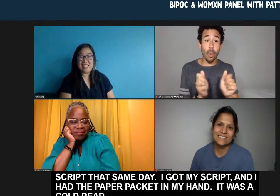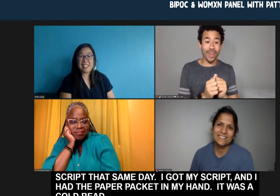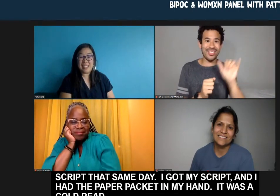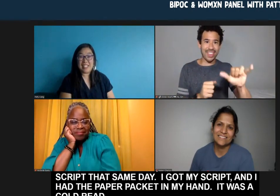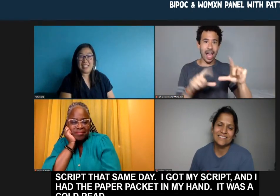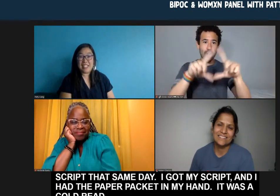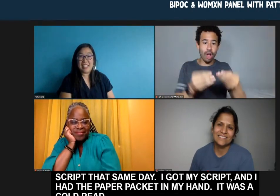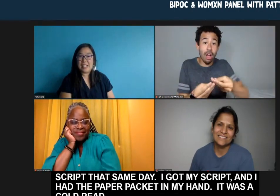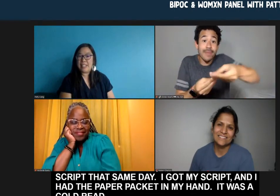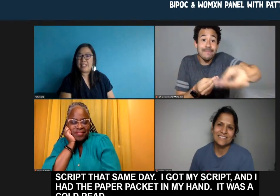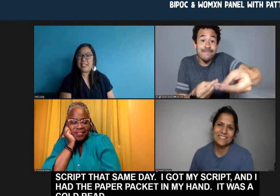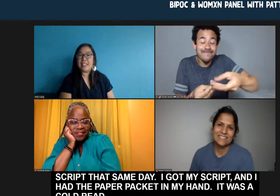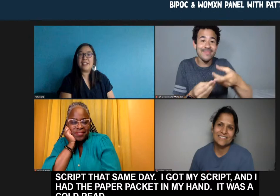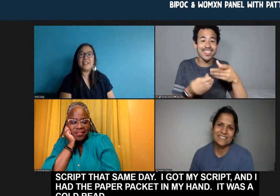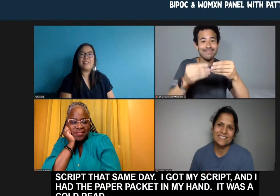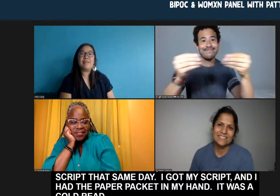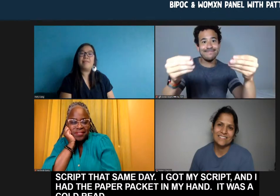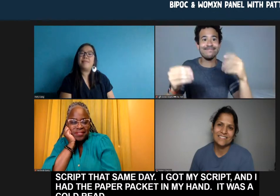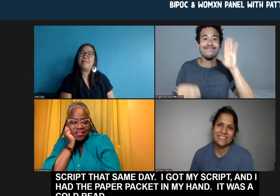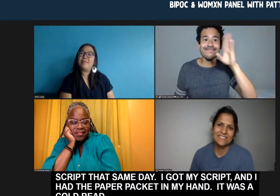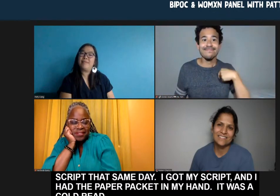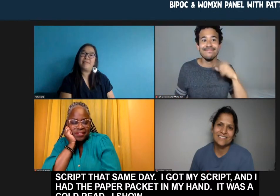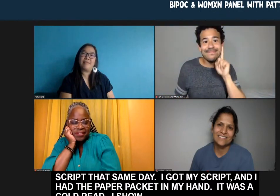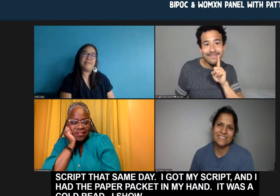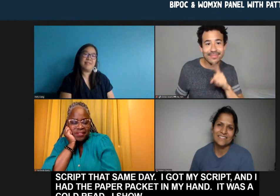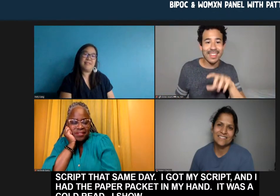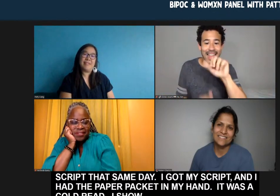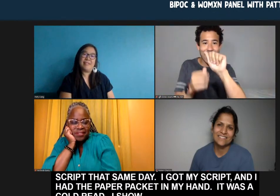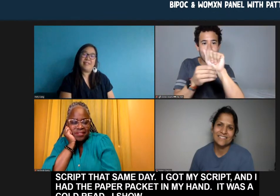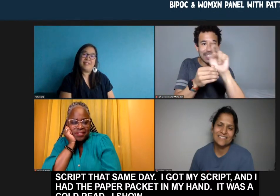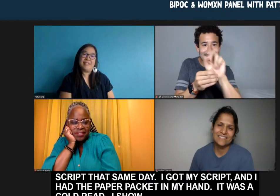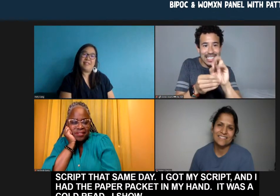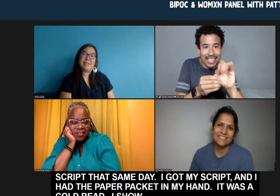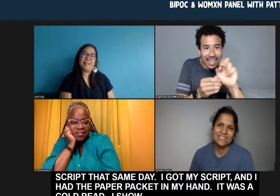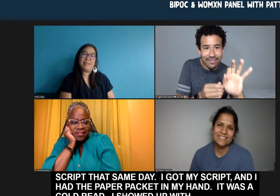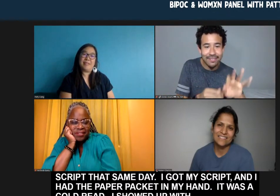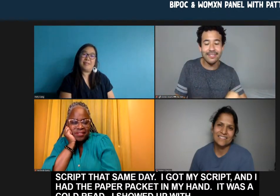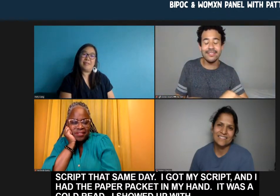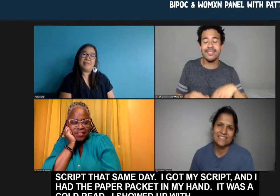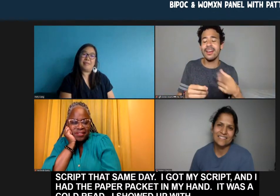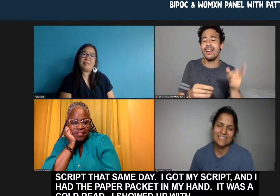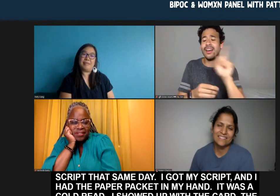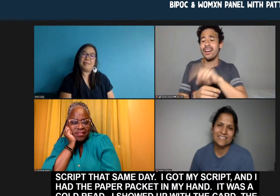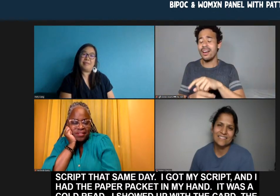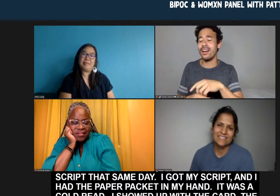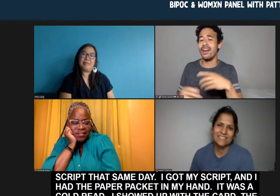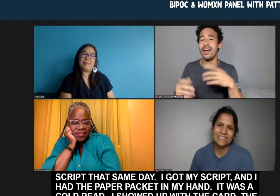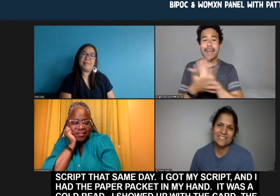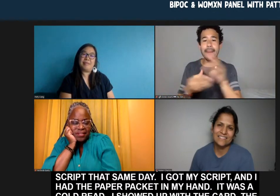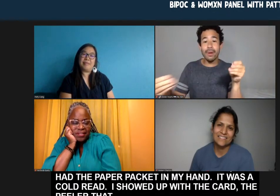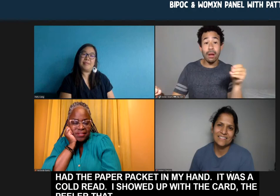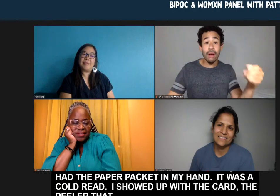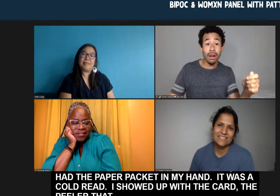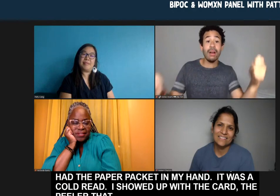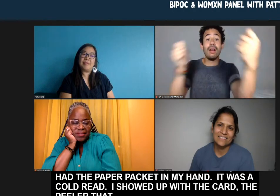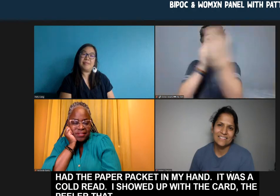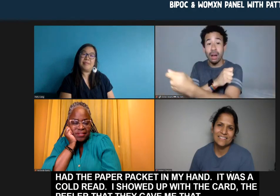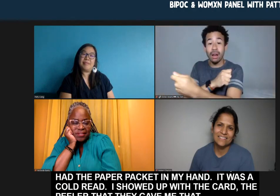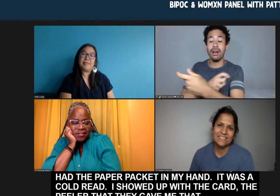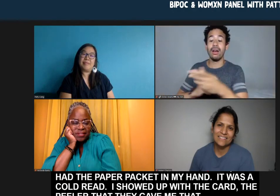I showed up with that card, the peeler that they gave me, that had the character and everything. Again, just